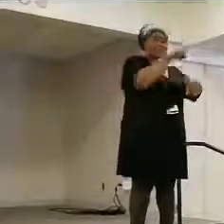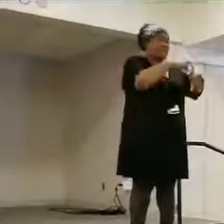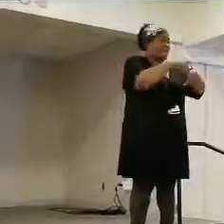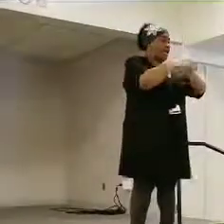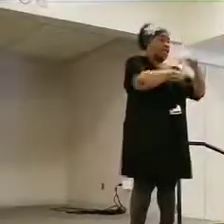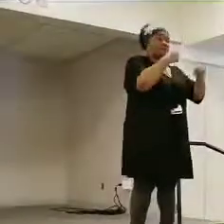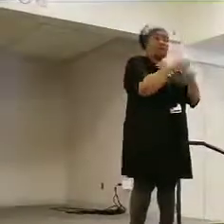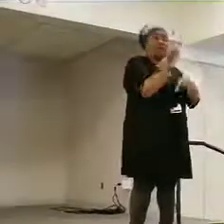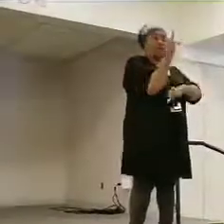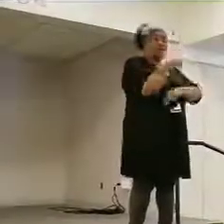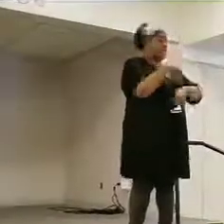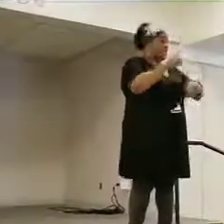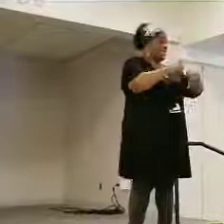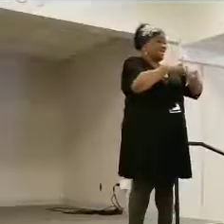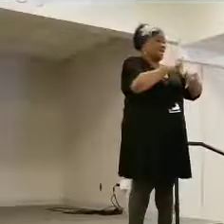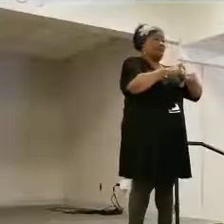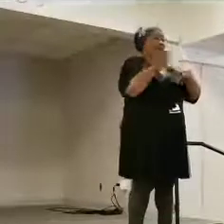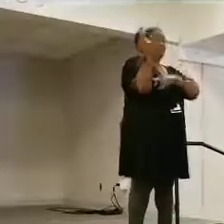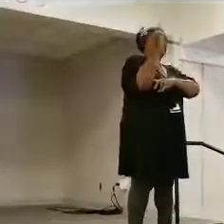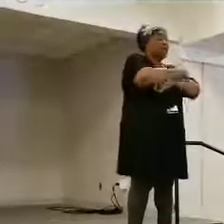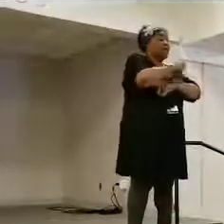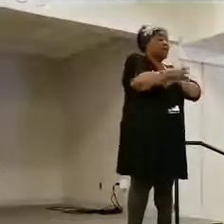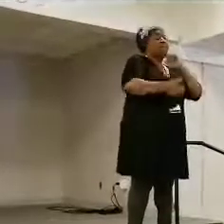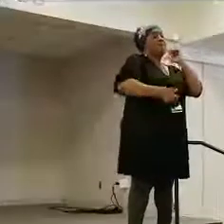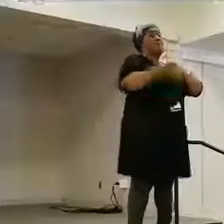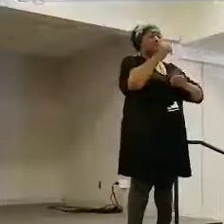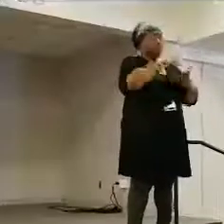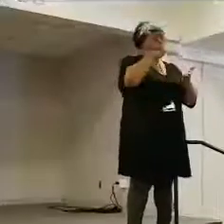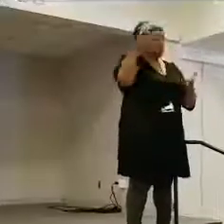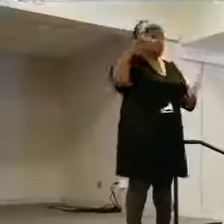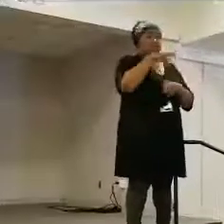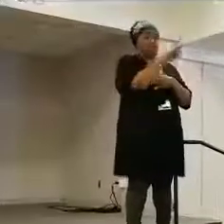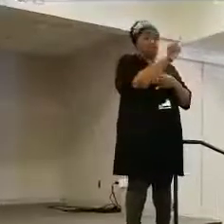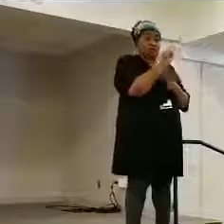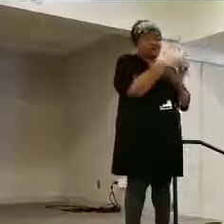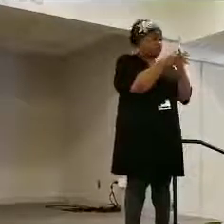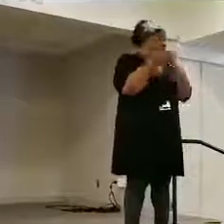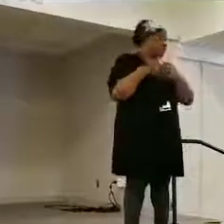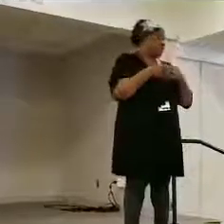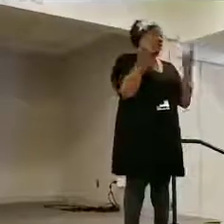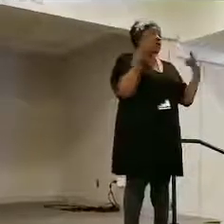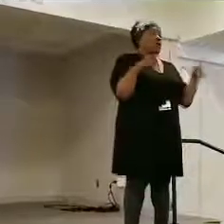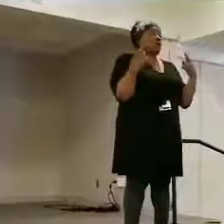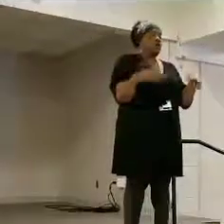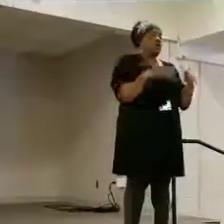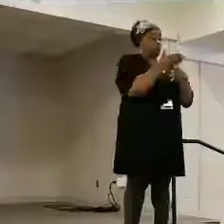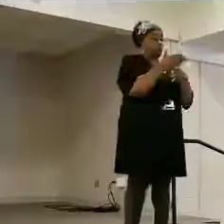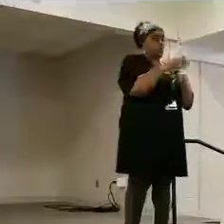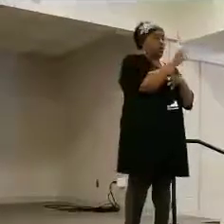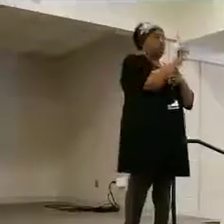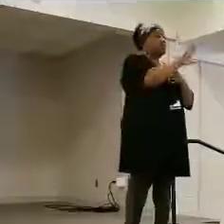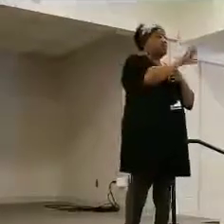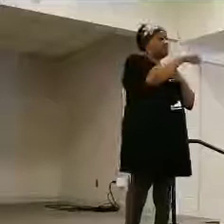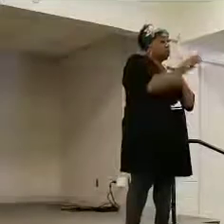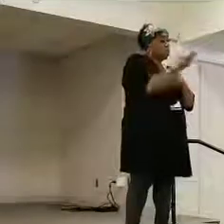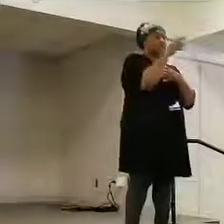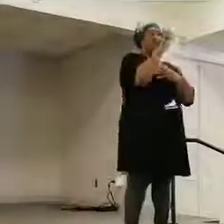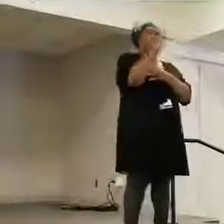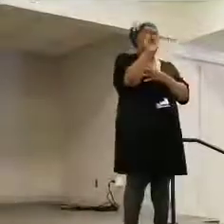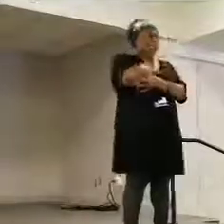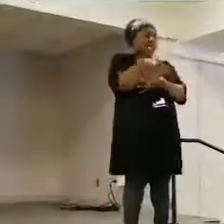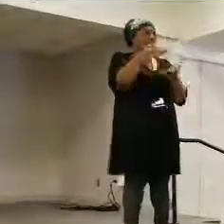any time of the day. Most tornadoes, though, in the United States occur between March and May in Tornado